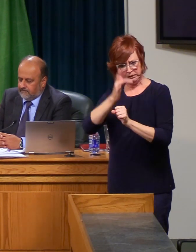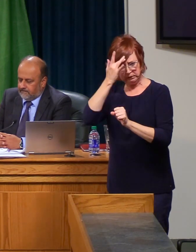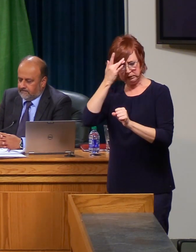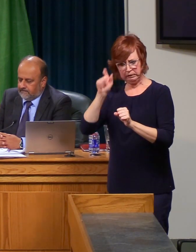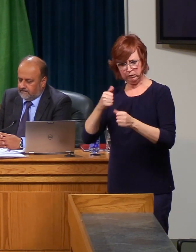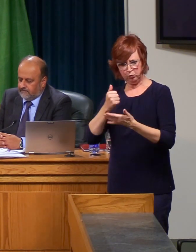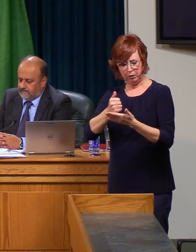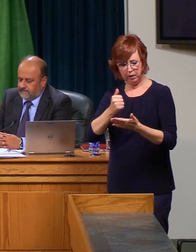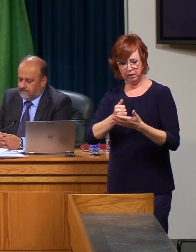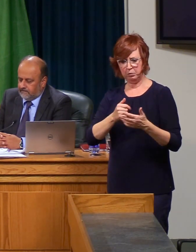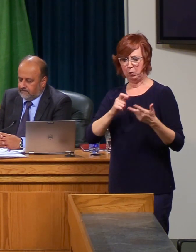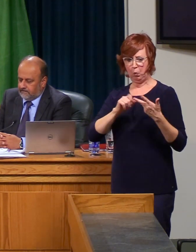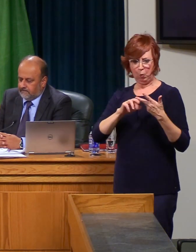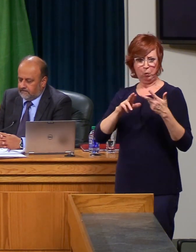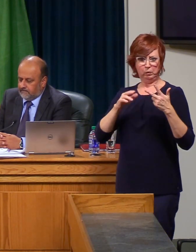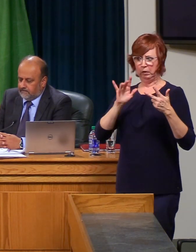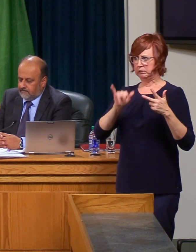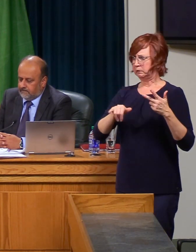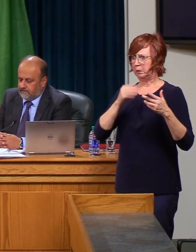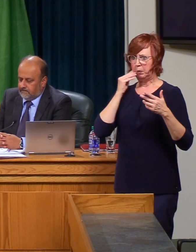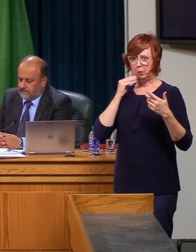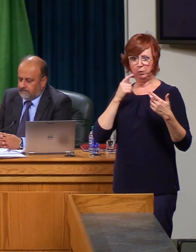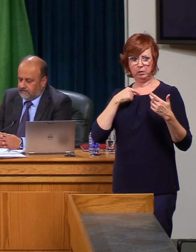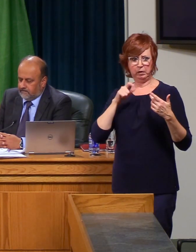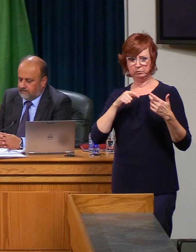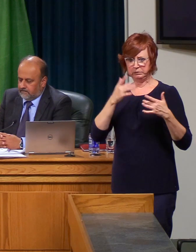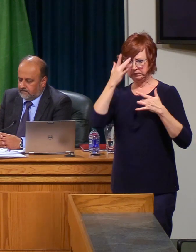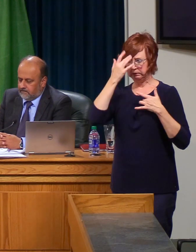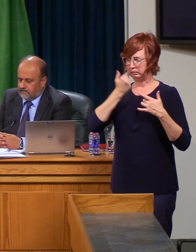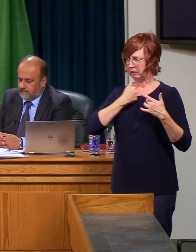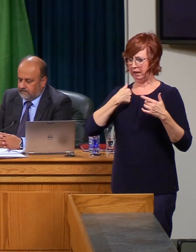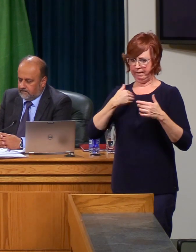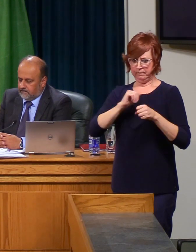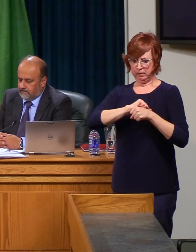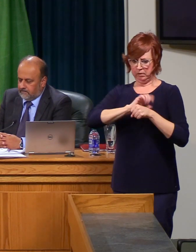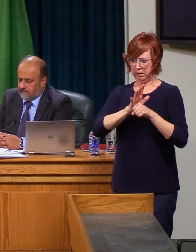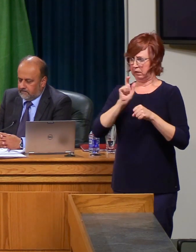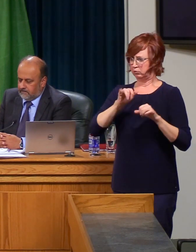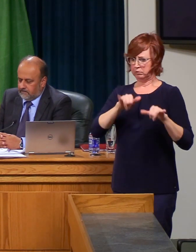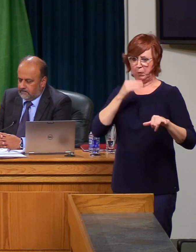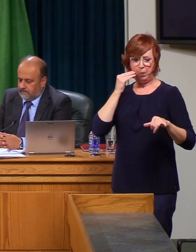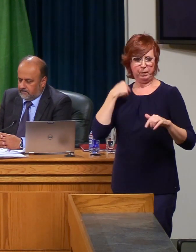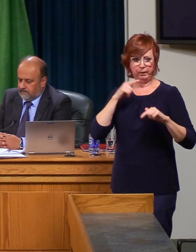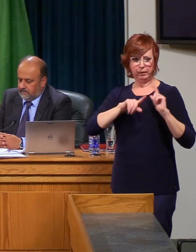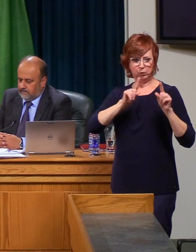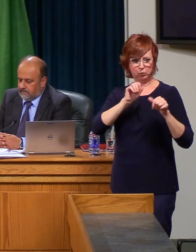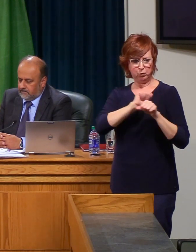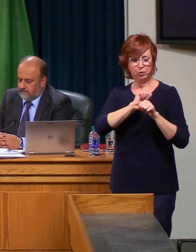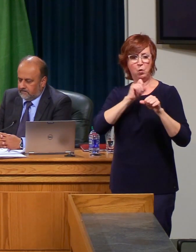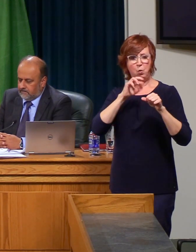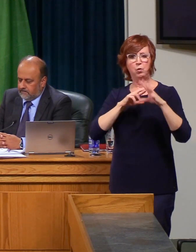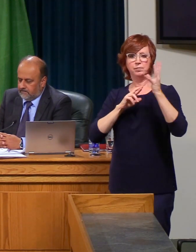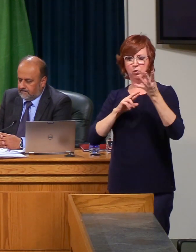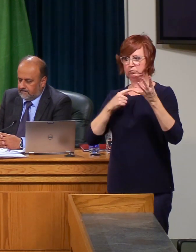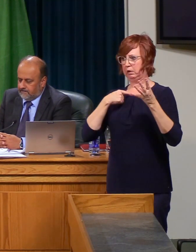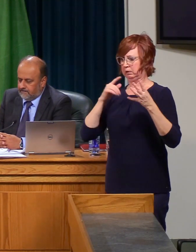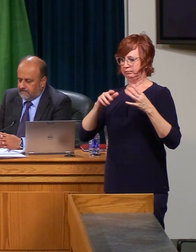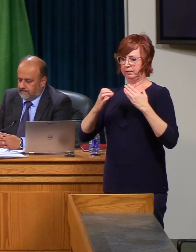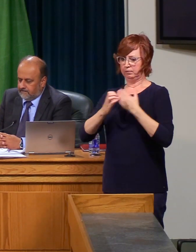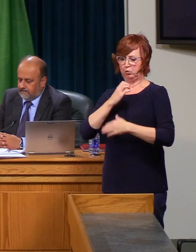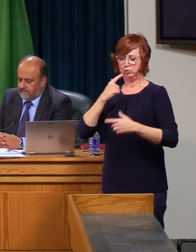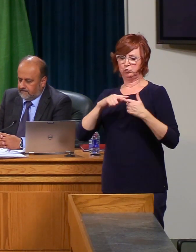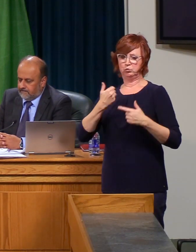have COVID-19 themselves, or self-isolating. And what we've done is allow those